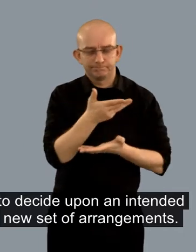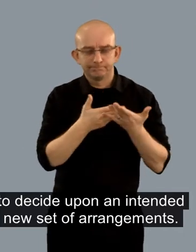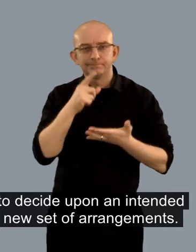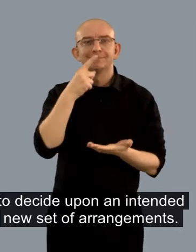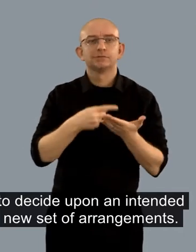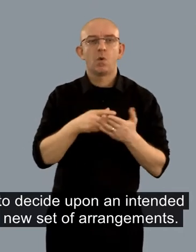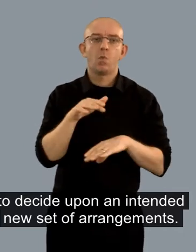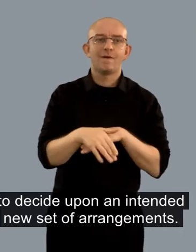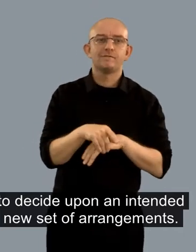set of arrangements.